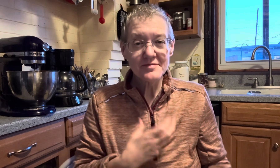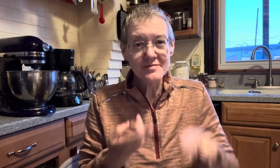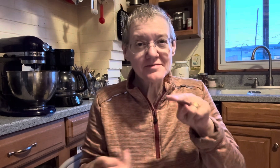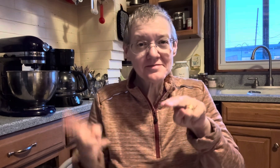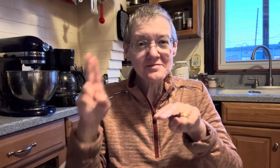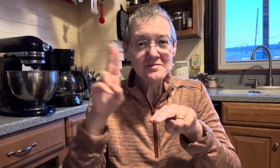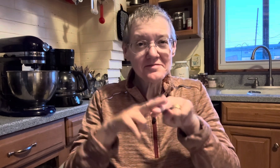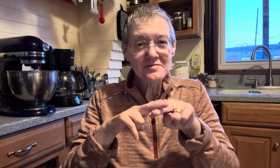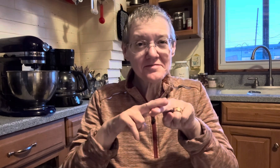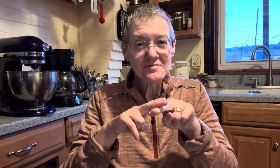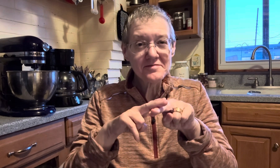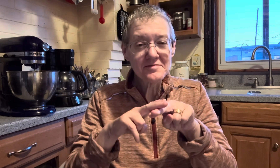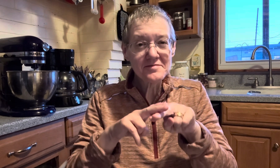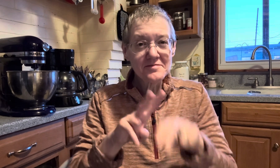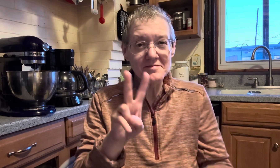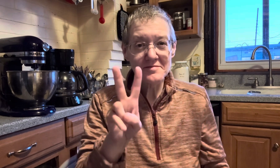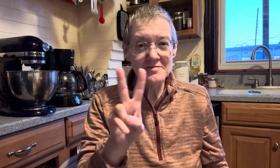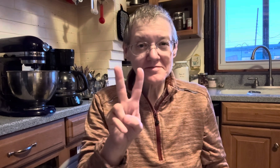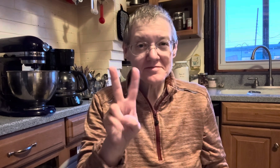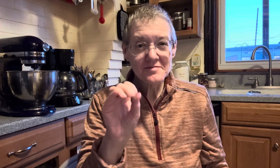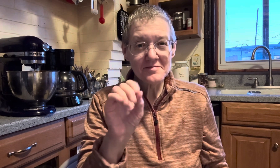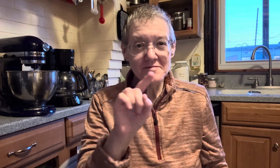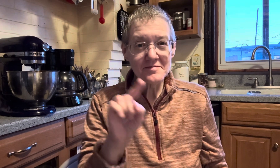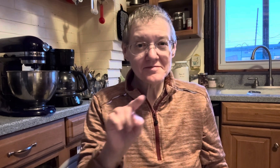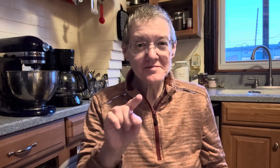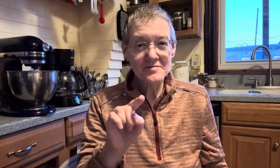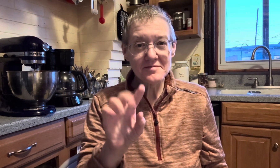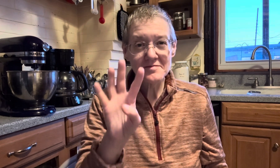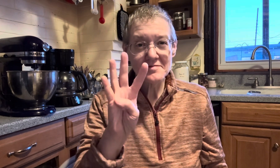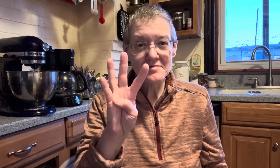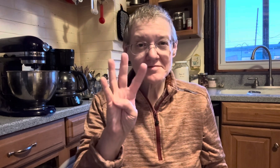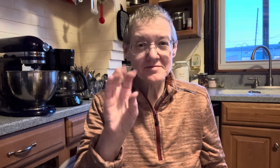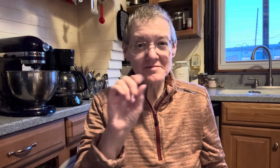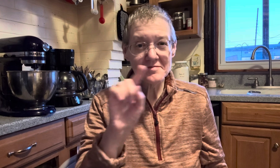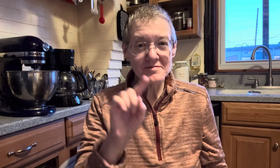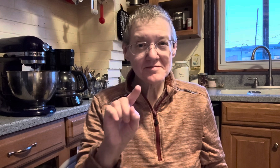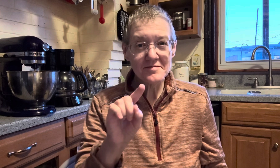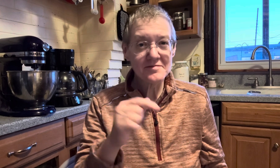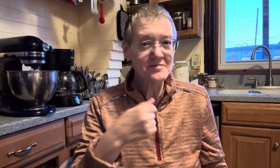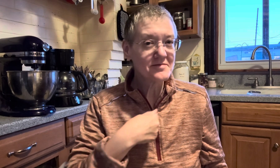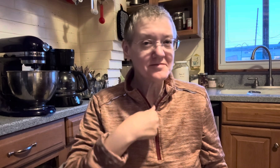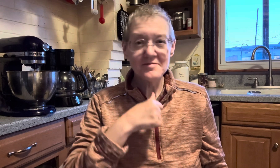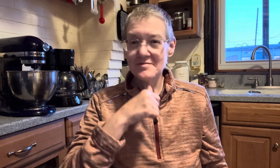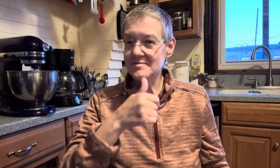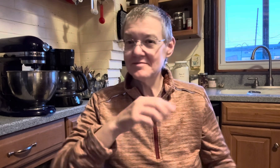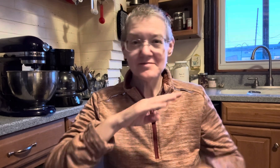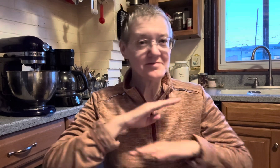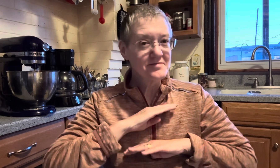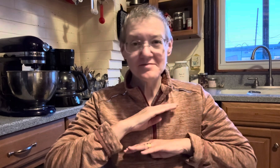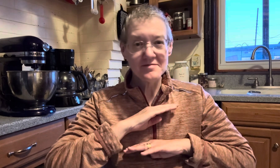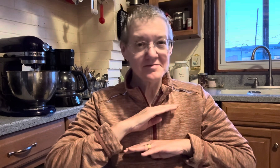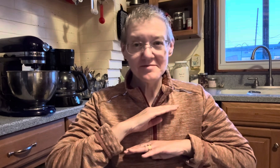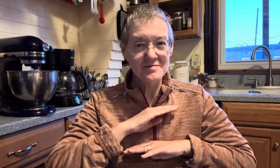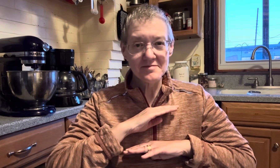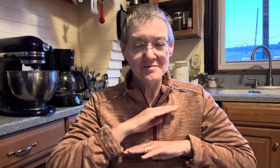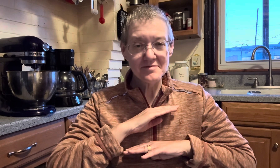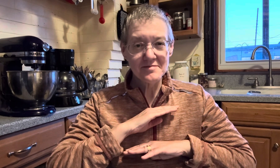my cravings. 1 2-ounce patty or 2 patties wouldn't satisfy me.